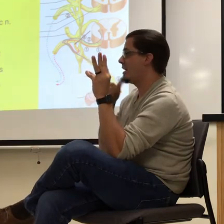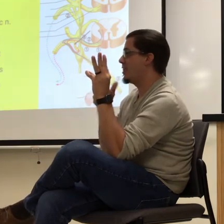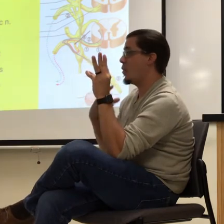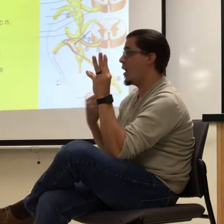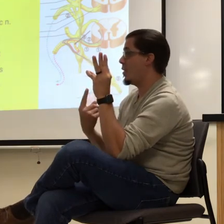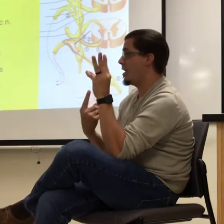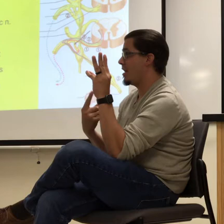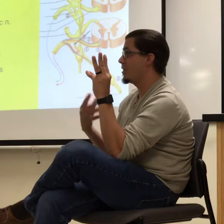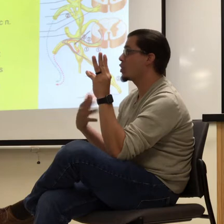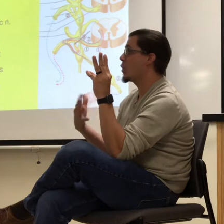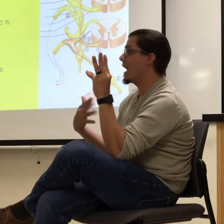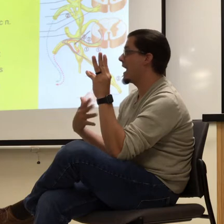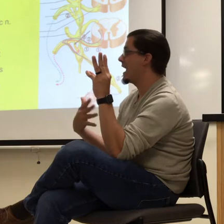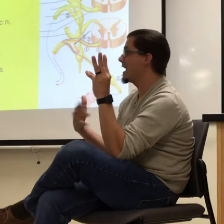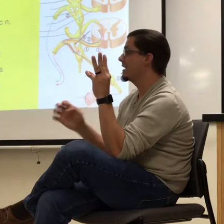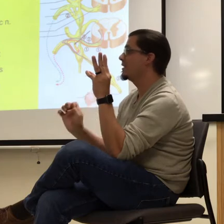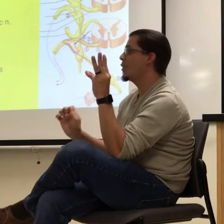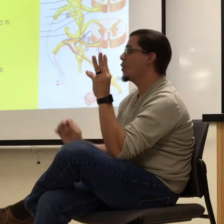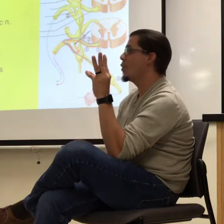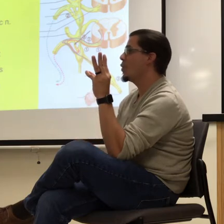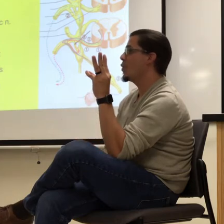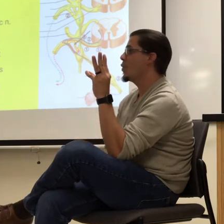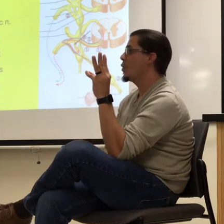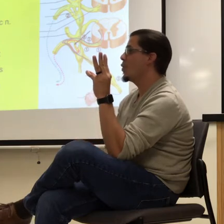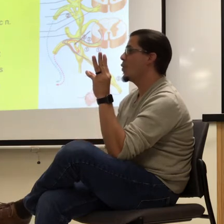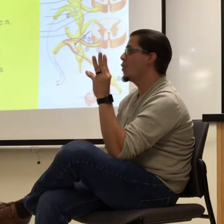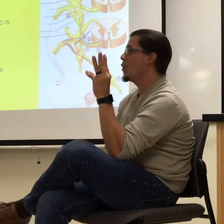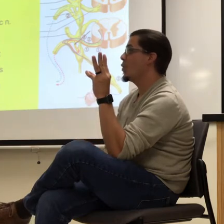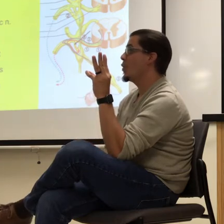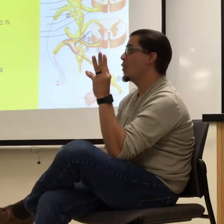the gray ray mist, choice E.